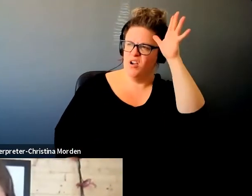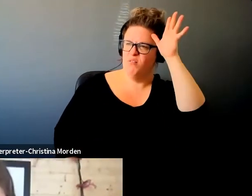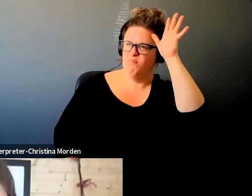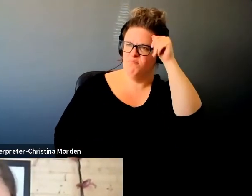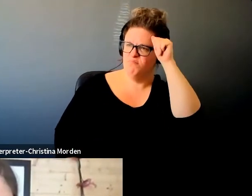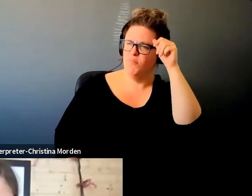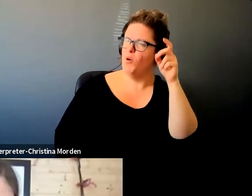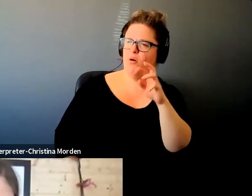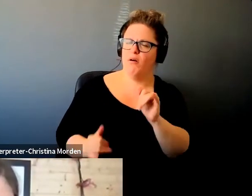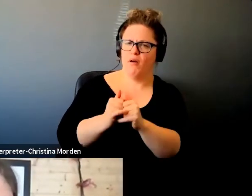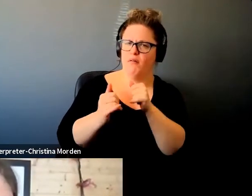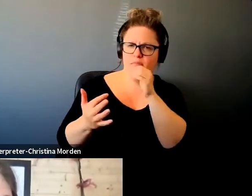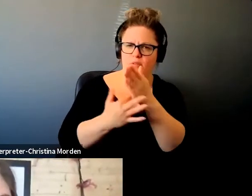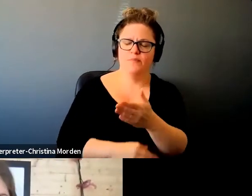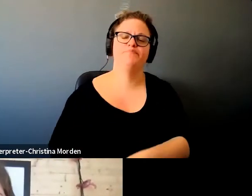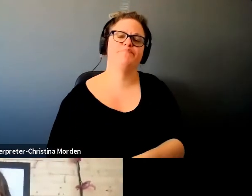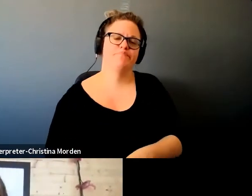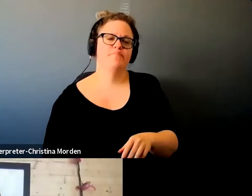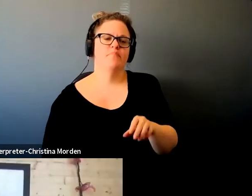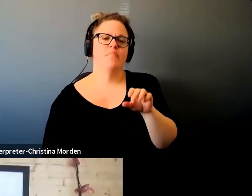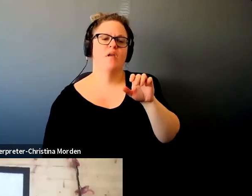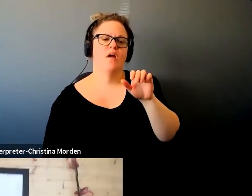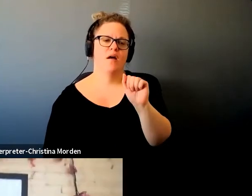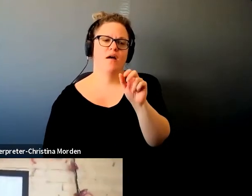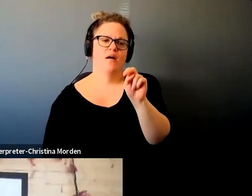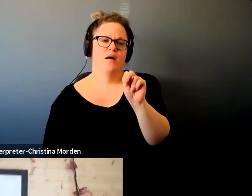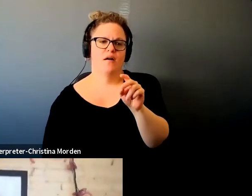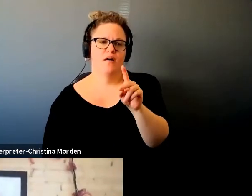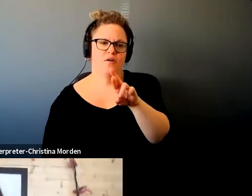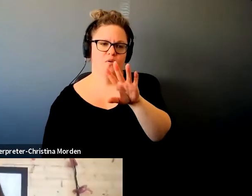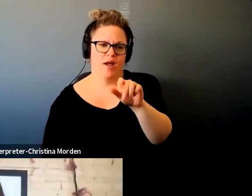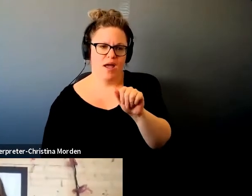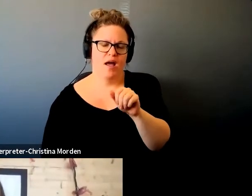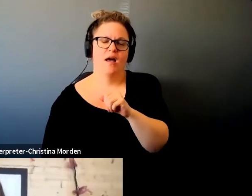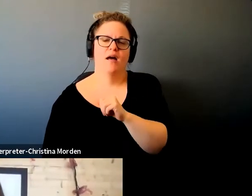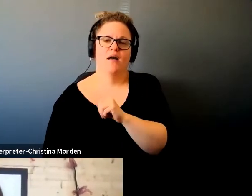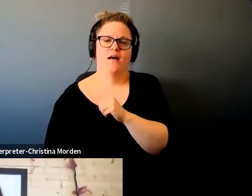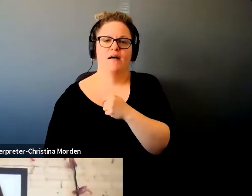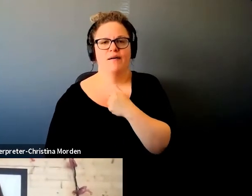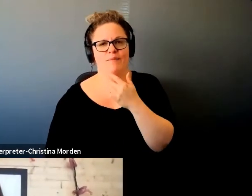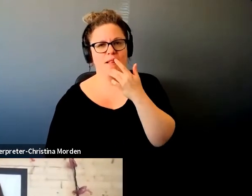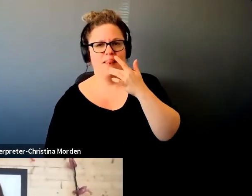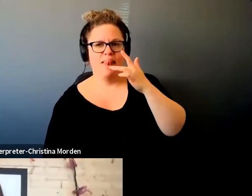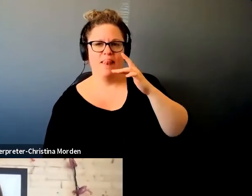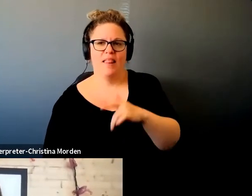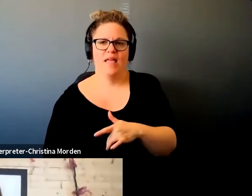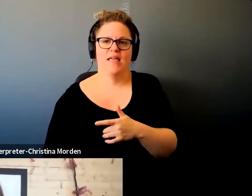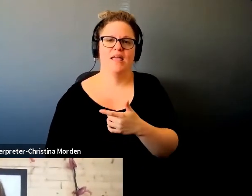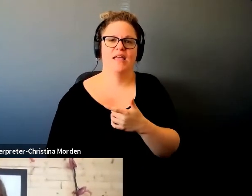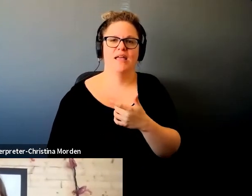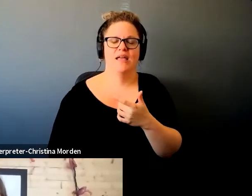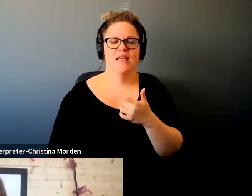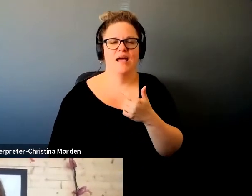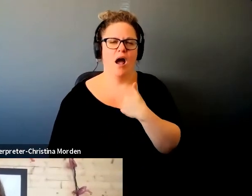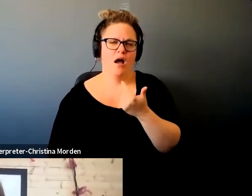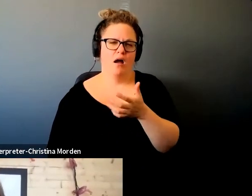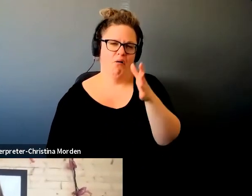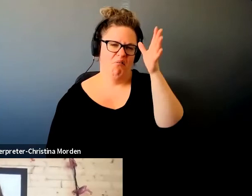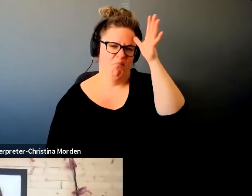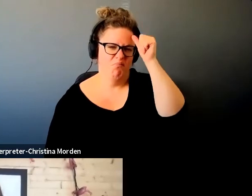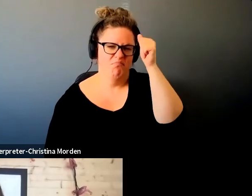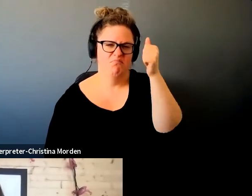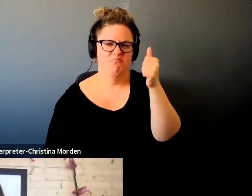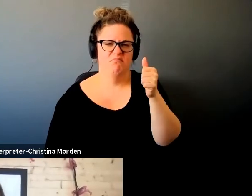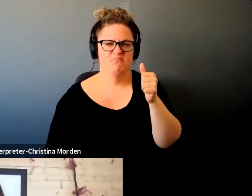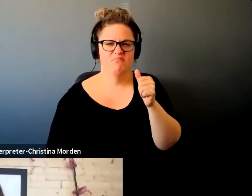work?" Well, I guess I'm kind of lucky in that I have a kind of unpleasant, pig-headed,